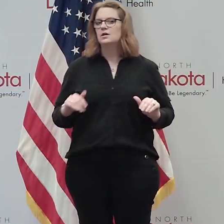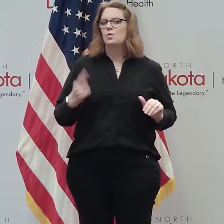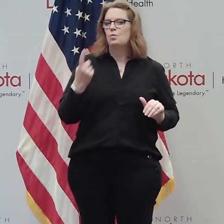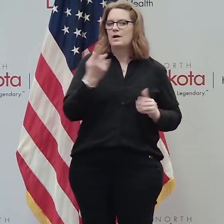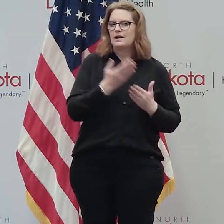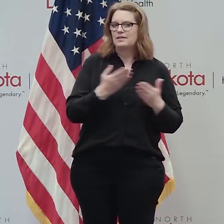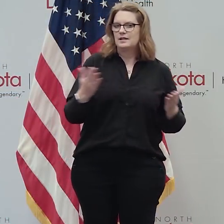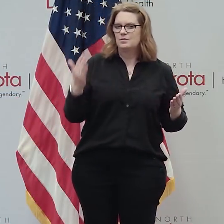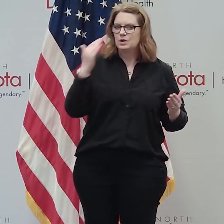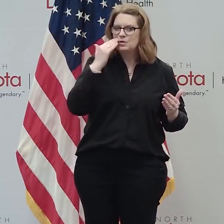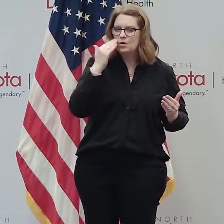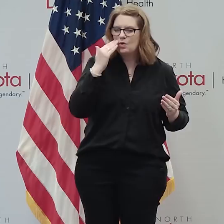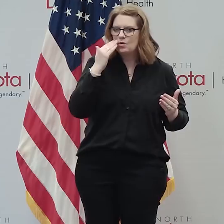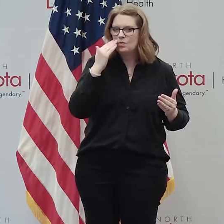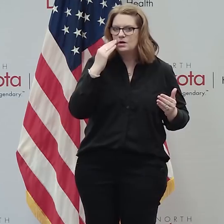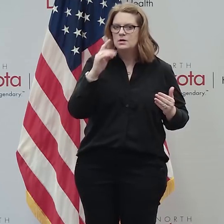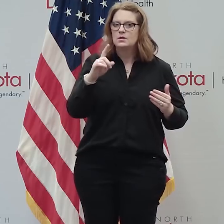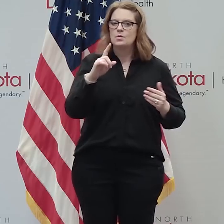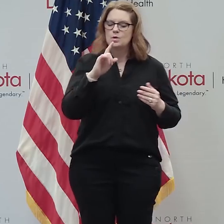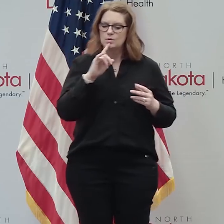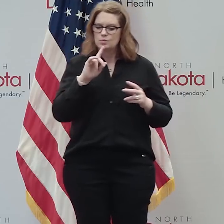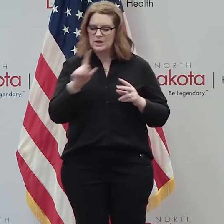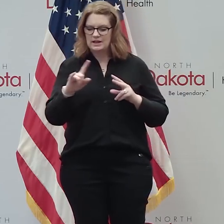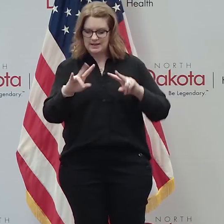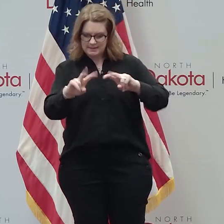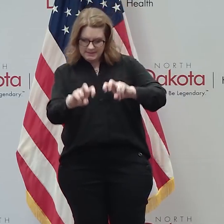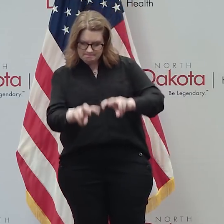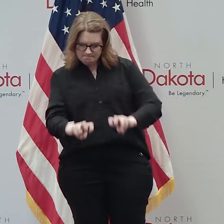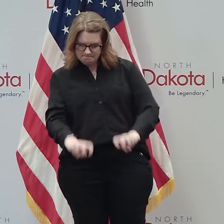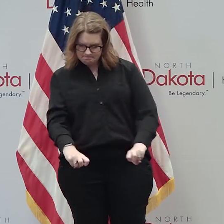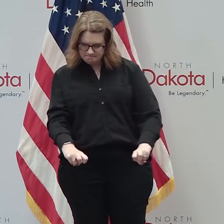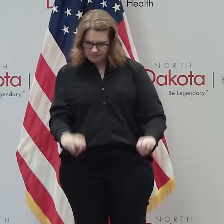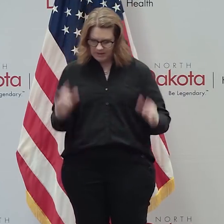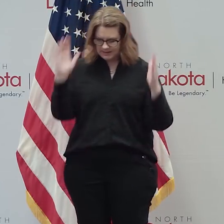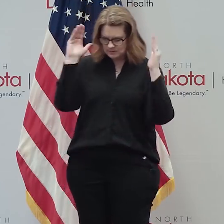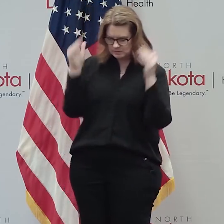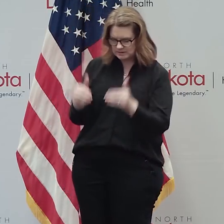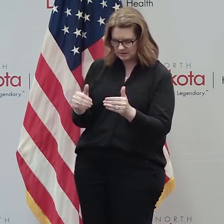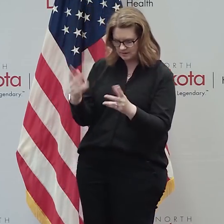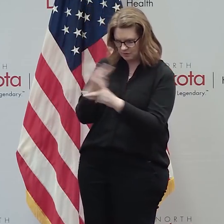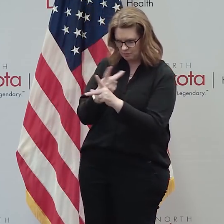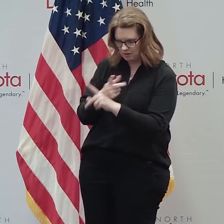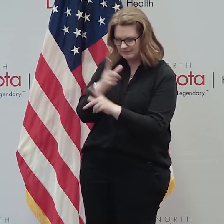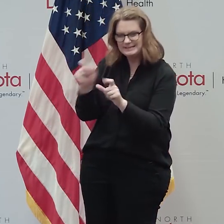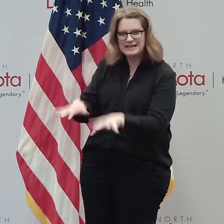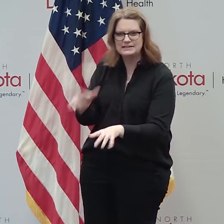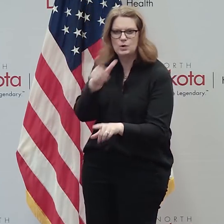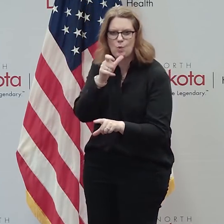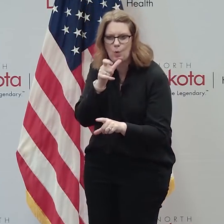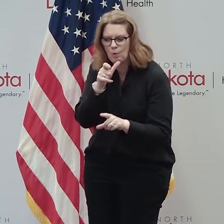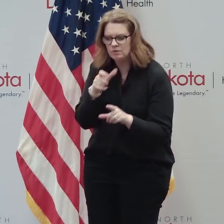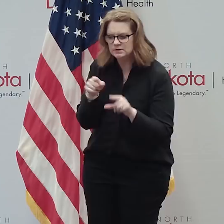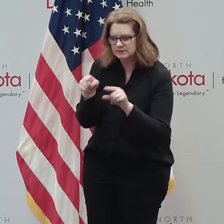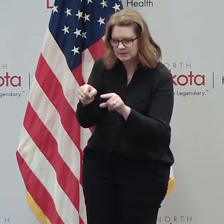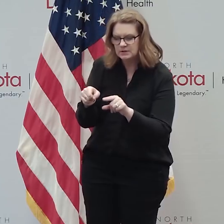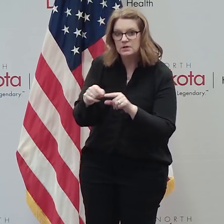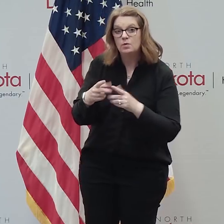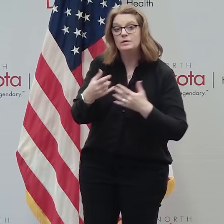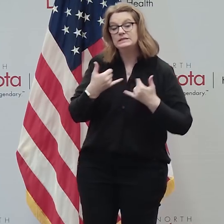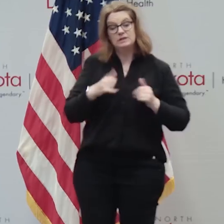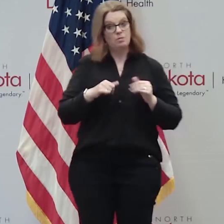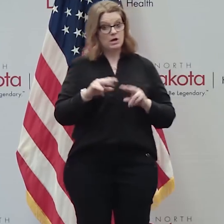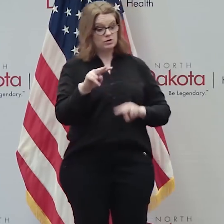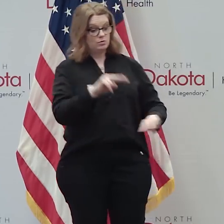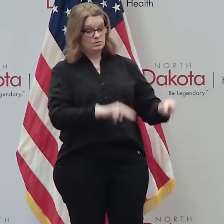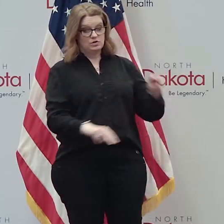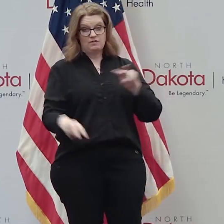is getting even more targeted in who we're testing, because again, we want to keep doing surveillance testing